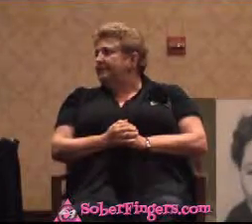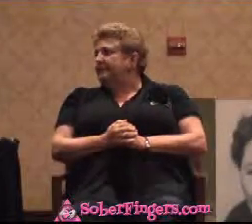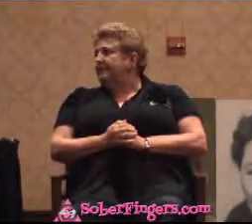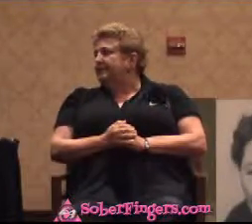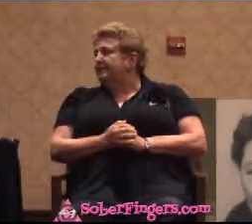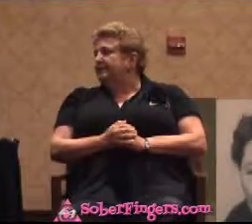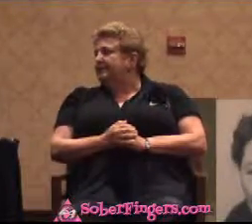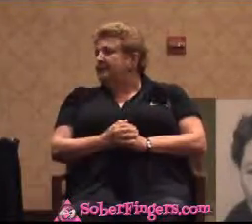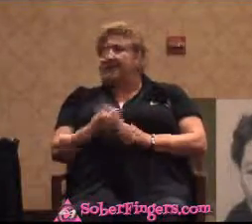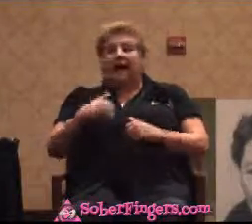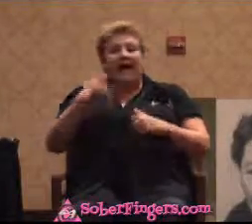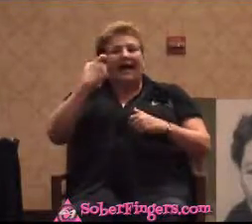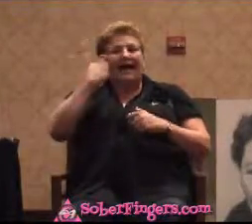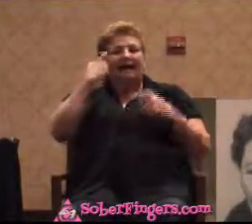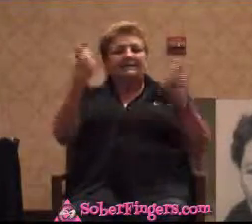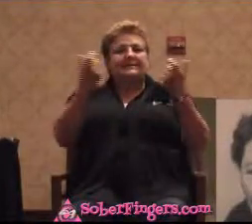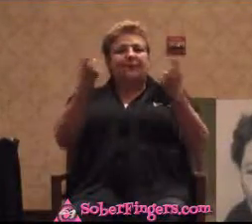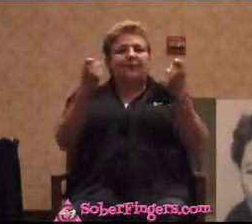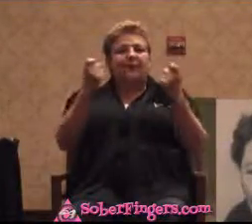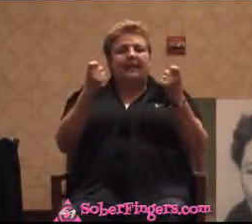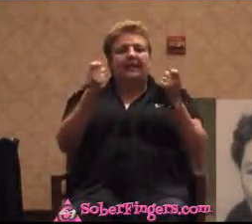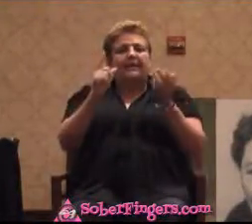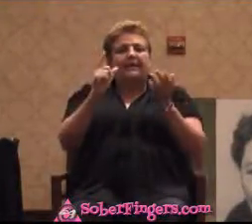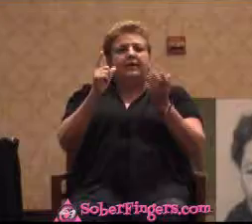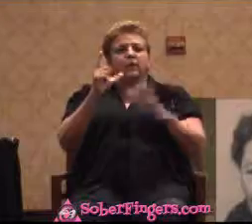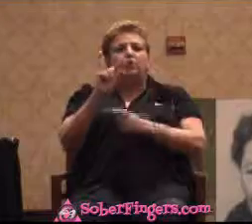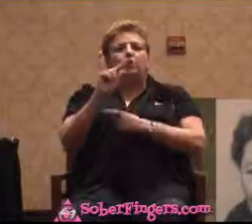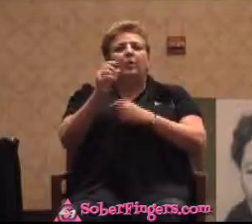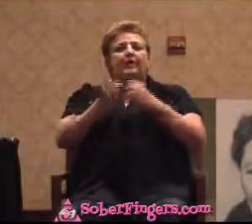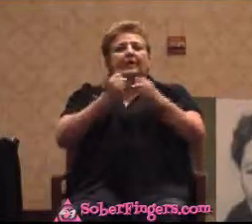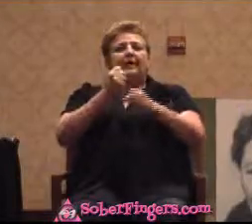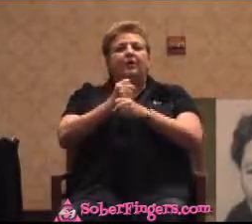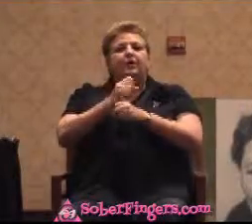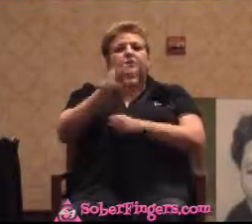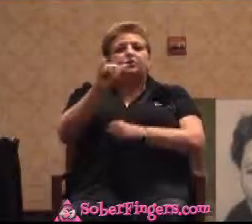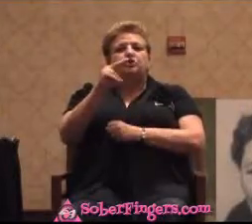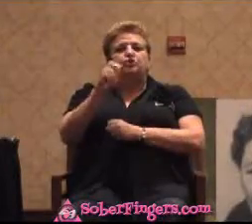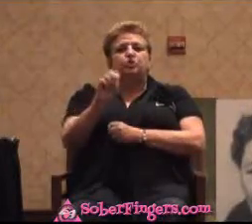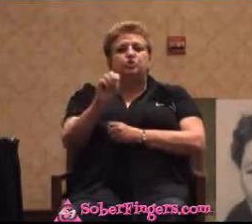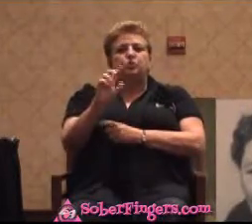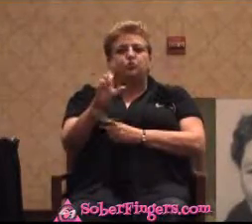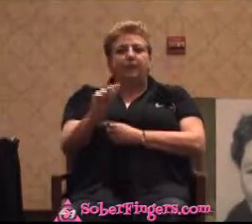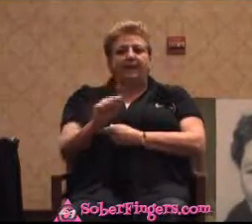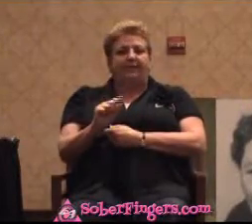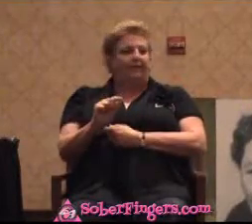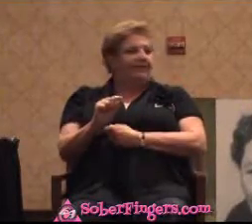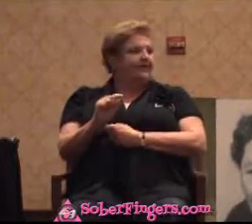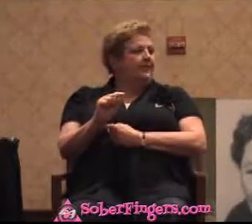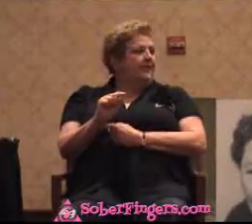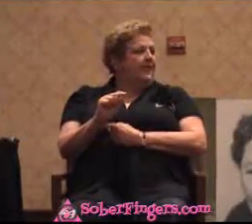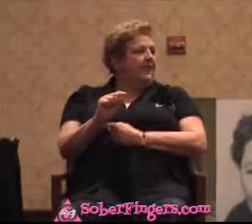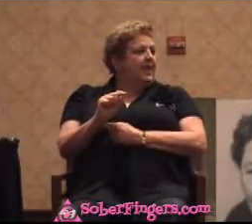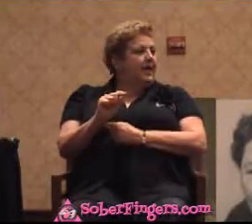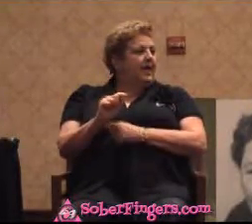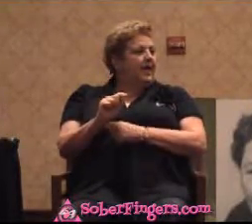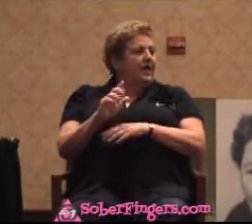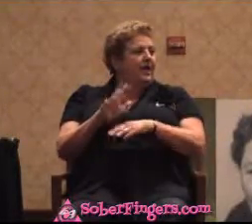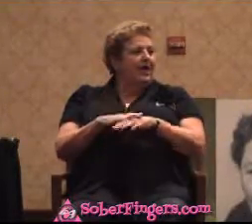I celebrated 20 years on June the 20th, and on my 20th anniversary I went to my